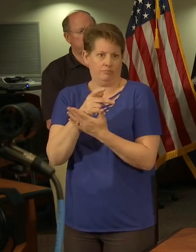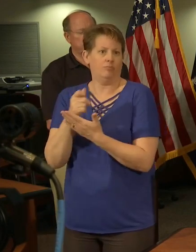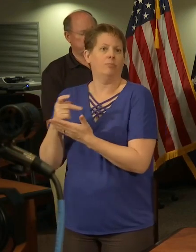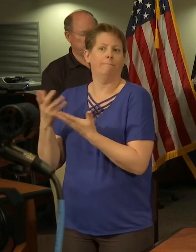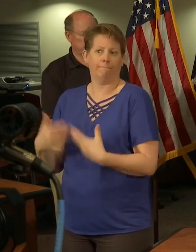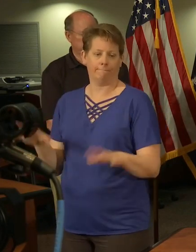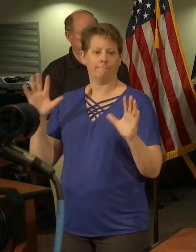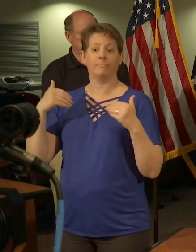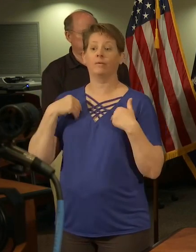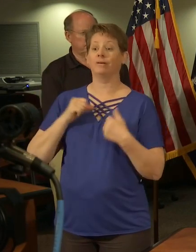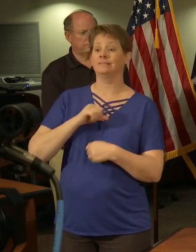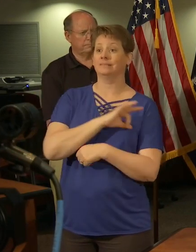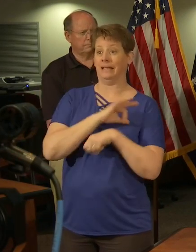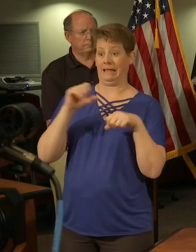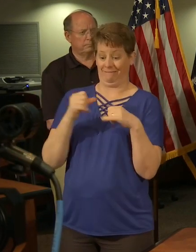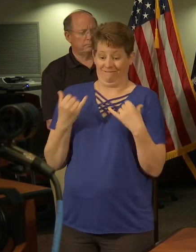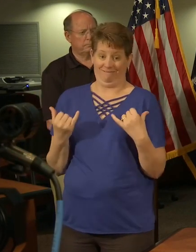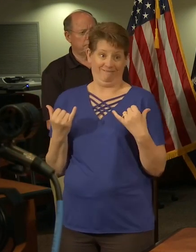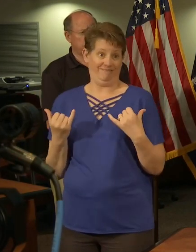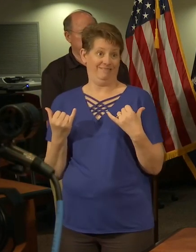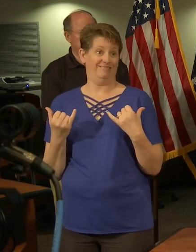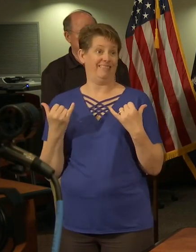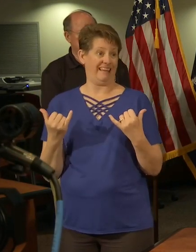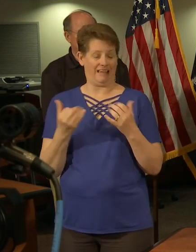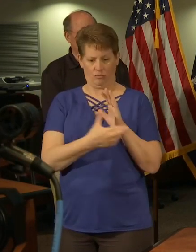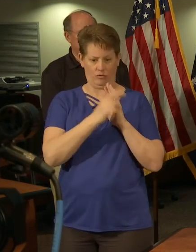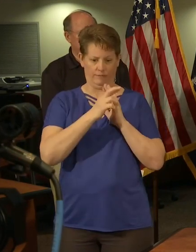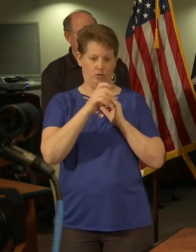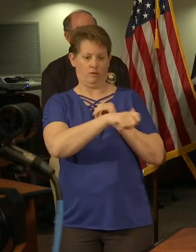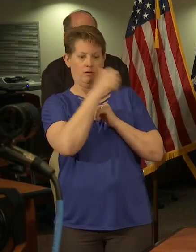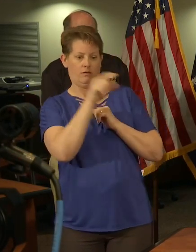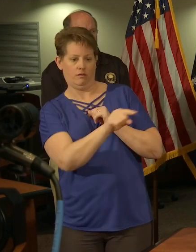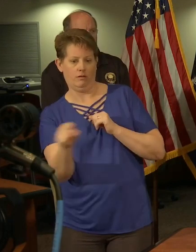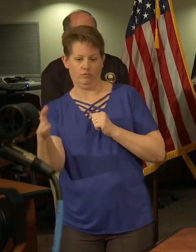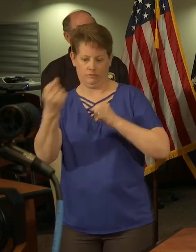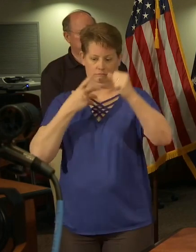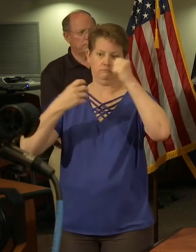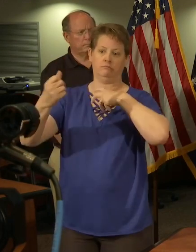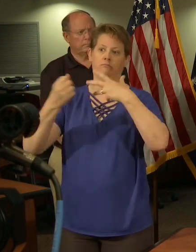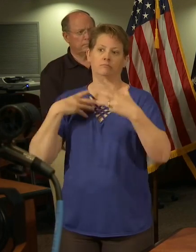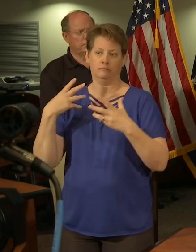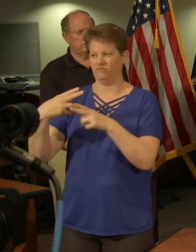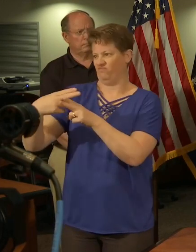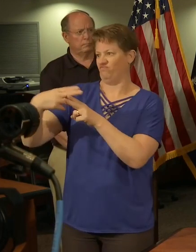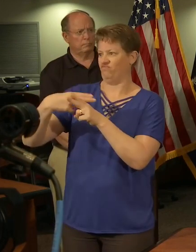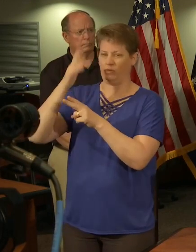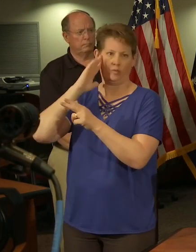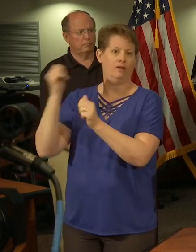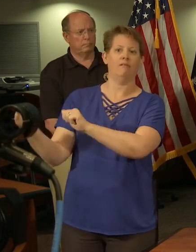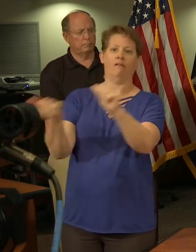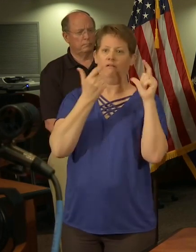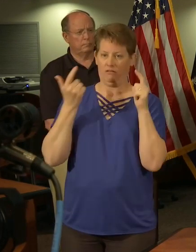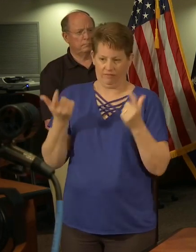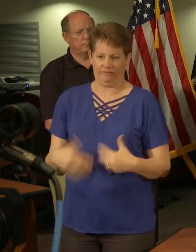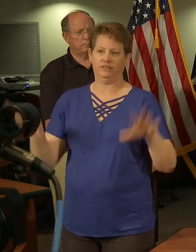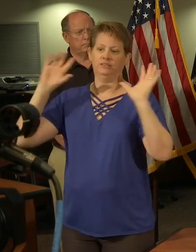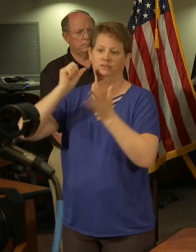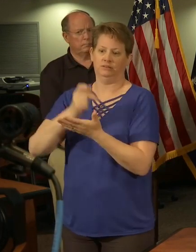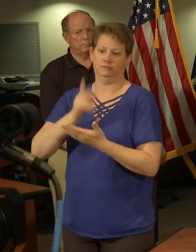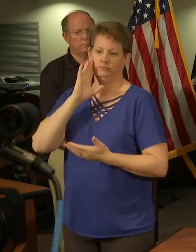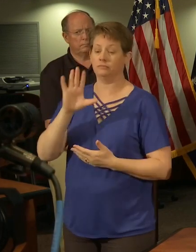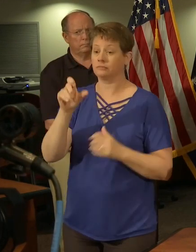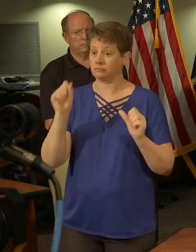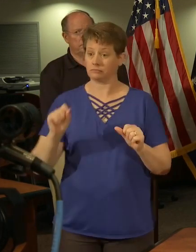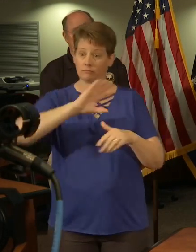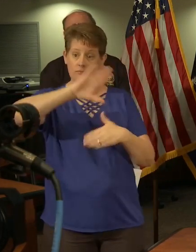And we have staff working as we speak, reviewing plans as they come in. So very shortly, we'll have all of those plans approved. And